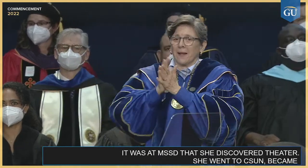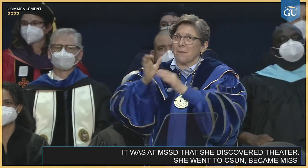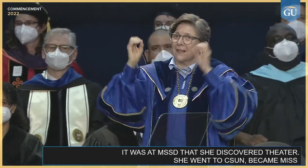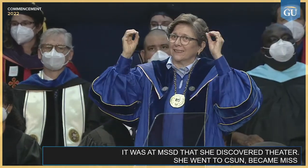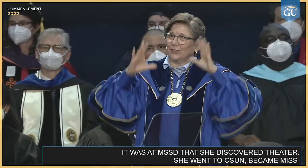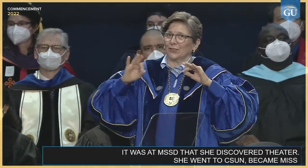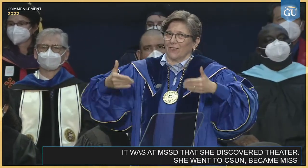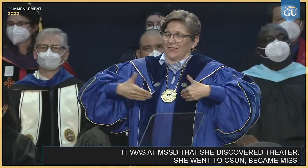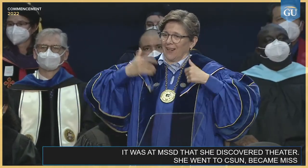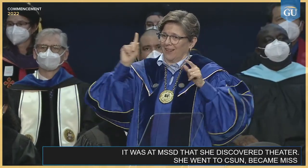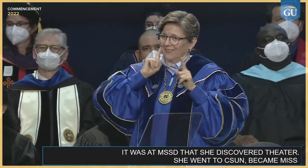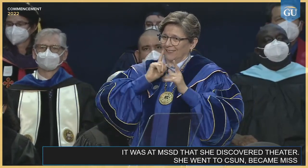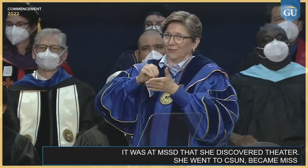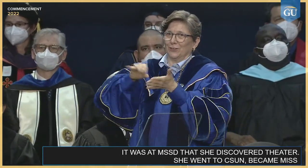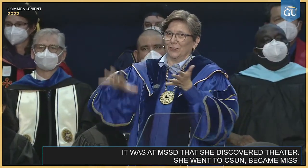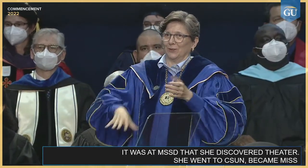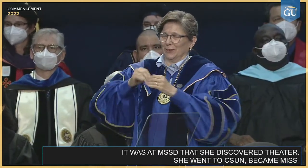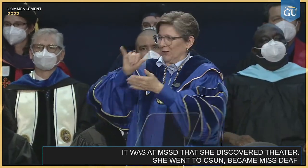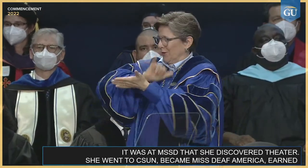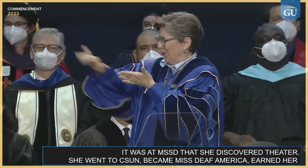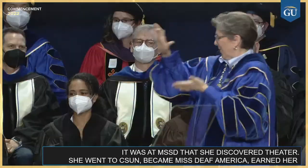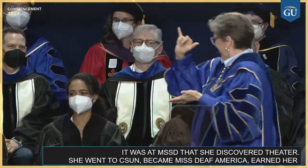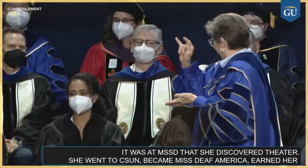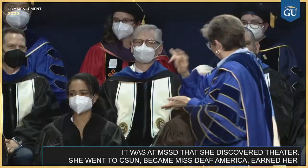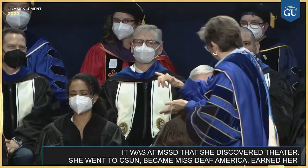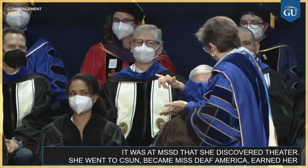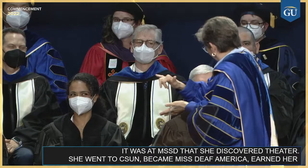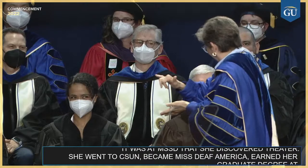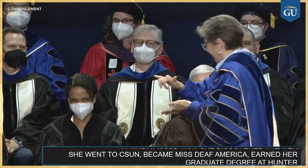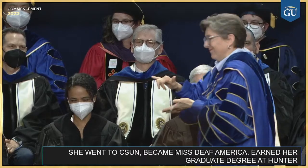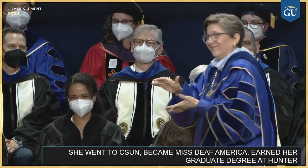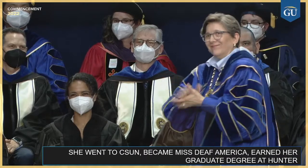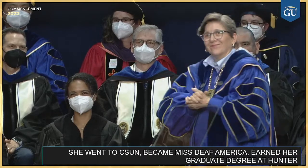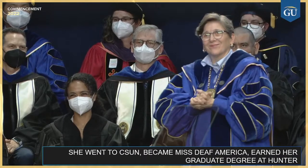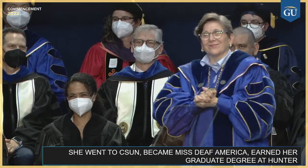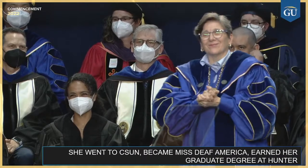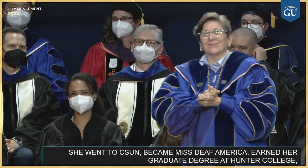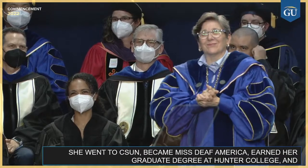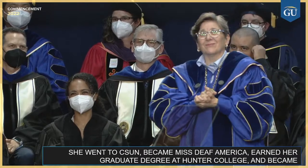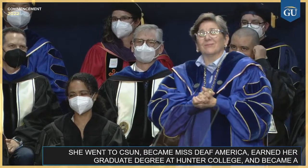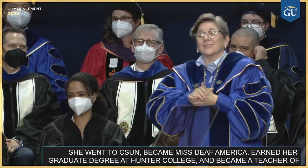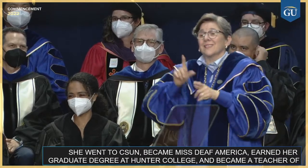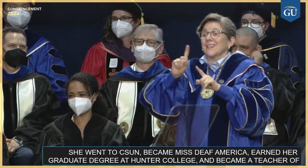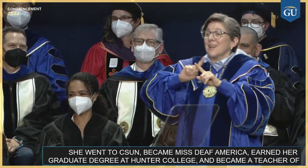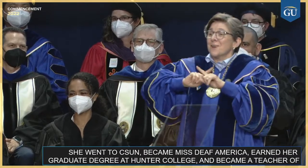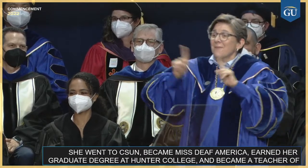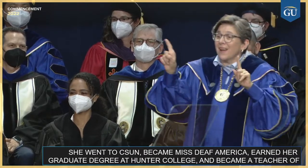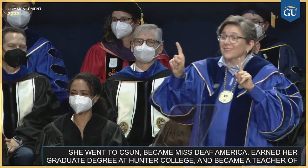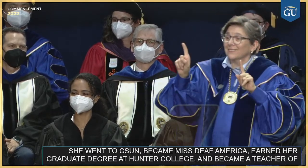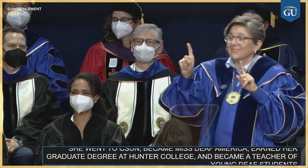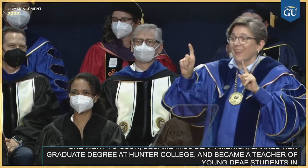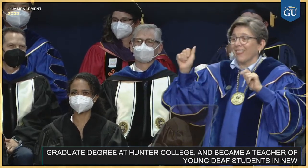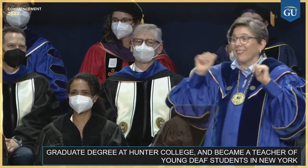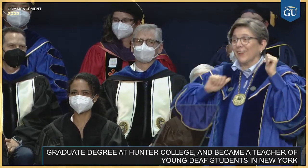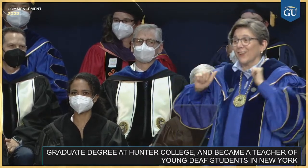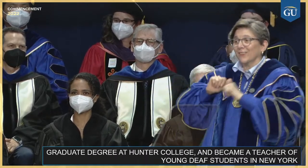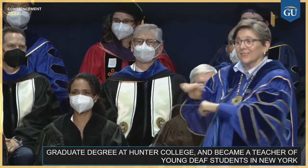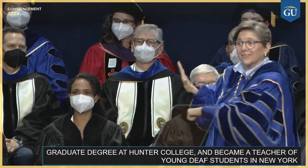graduate degree at Hunter College, and became a teacher of young deaf students in New York City. But the